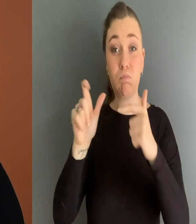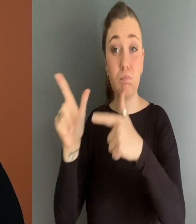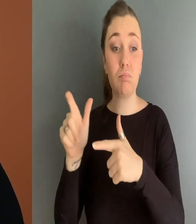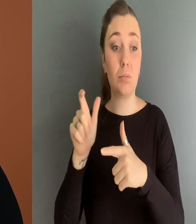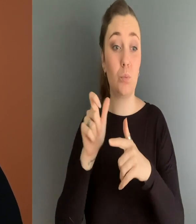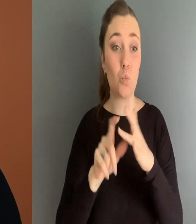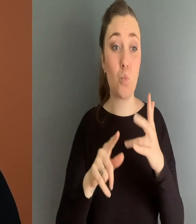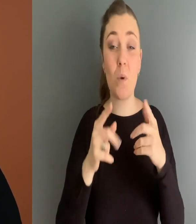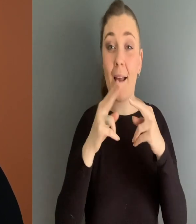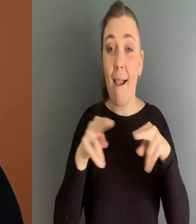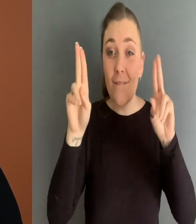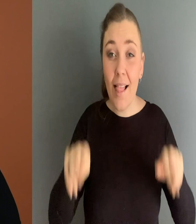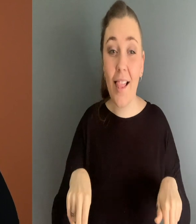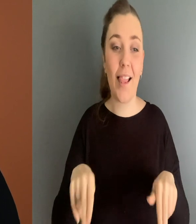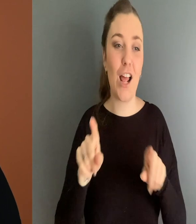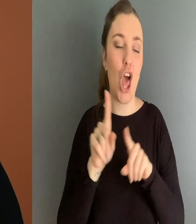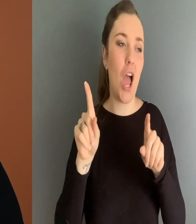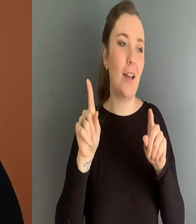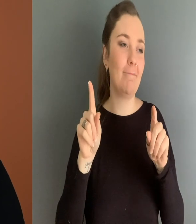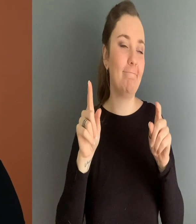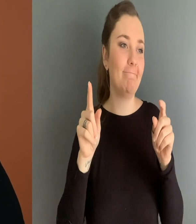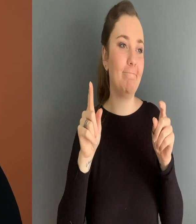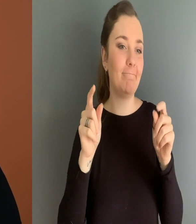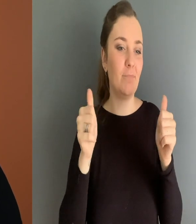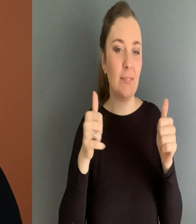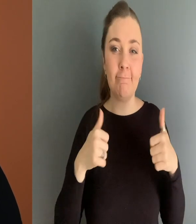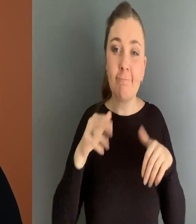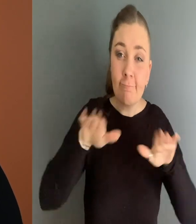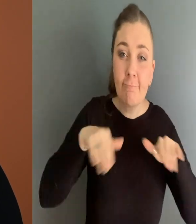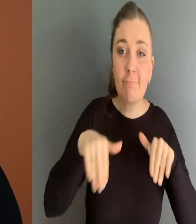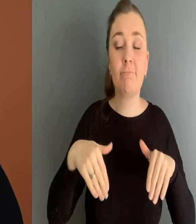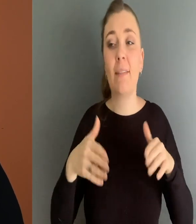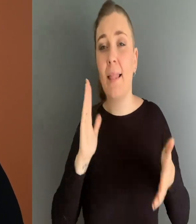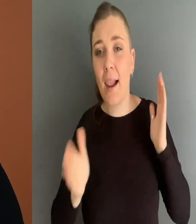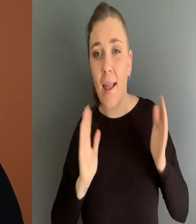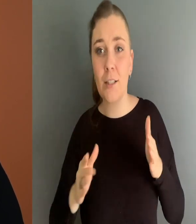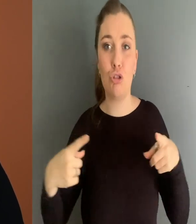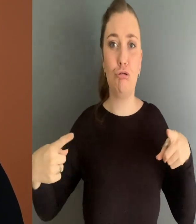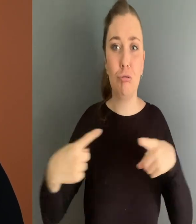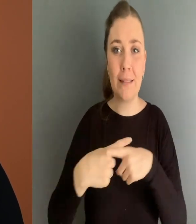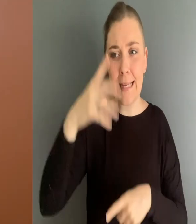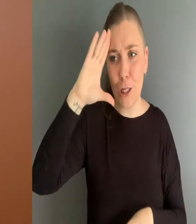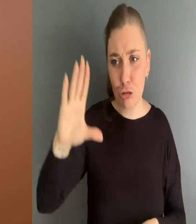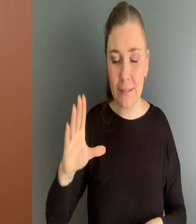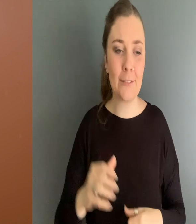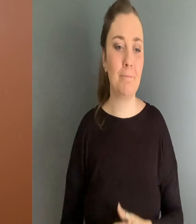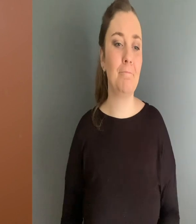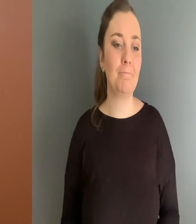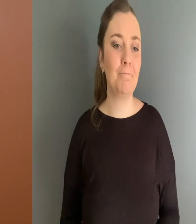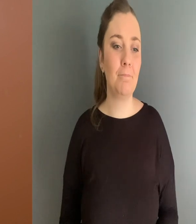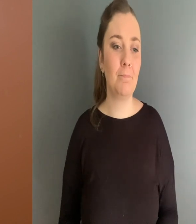carnivals like swimming athletics cross country and also